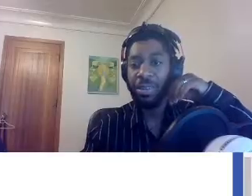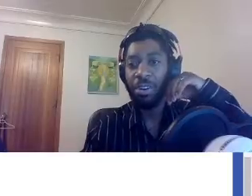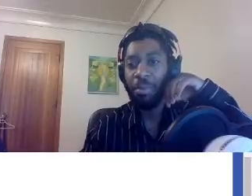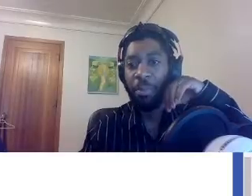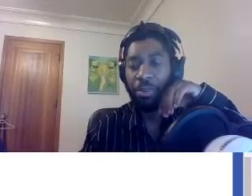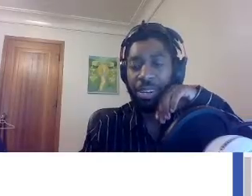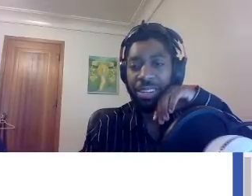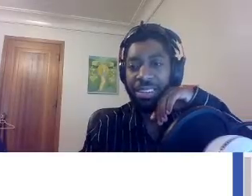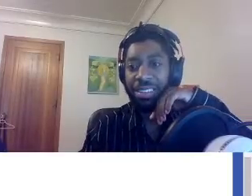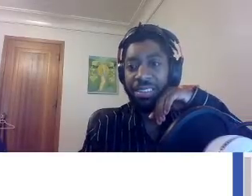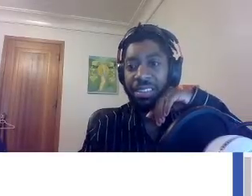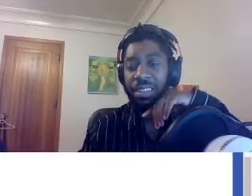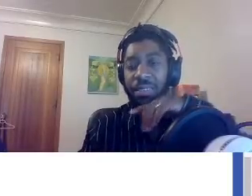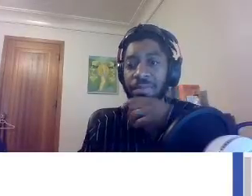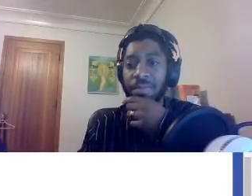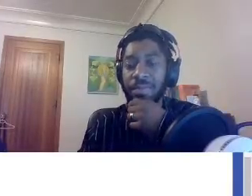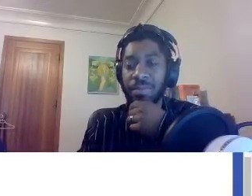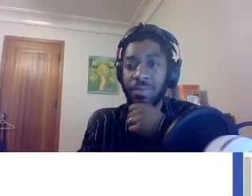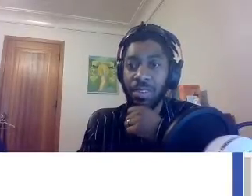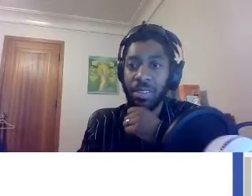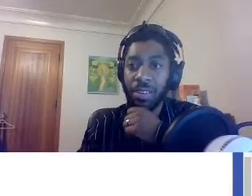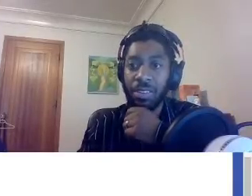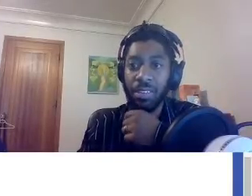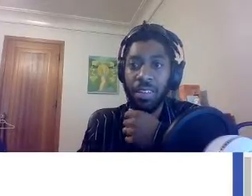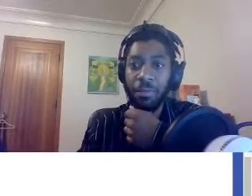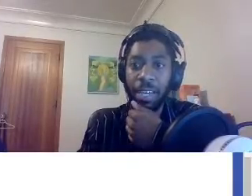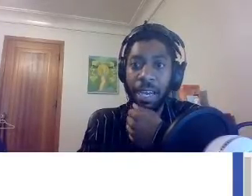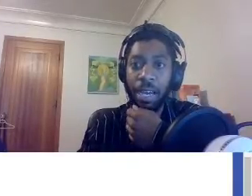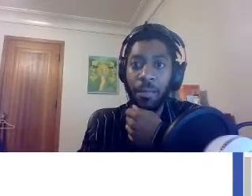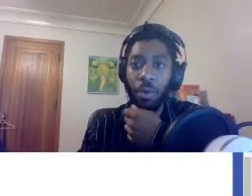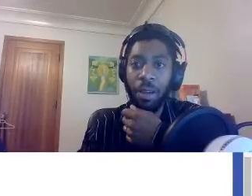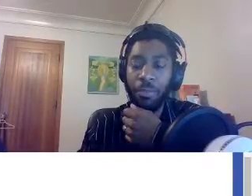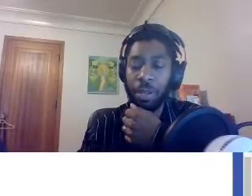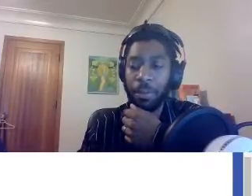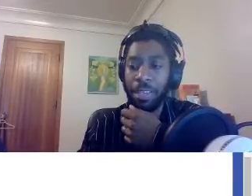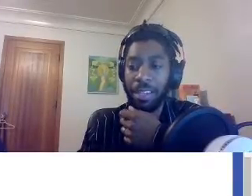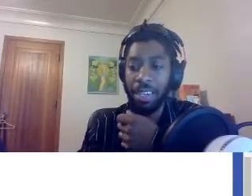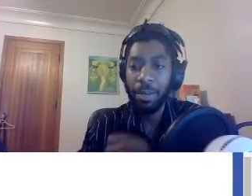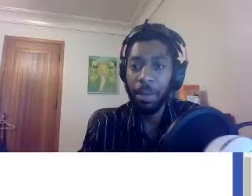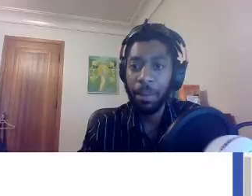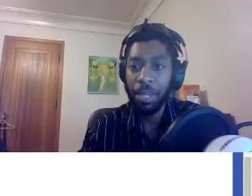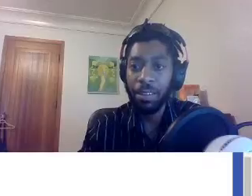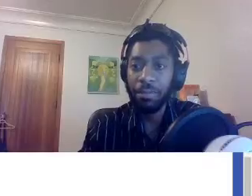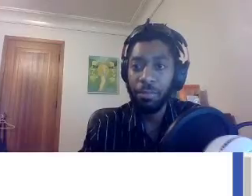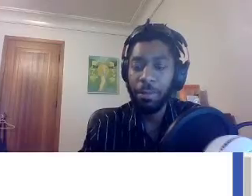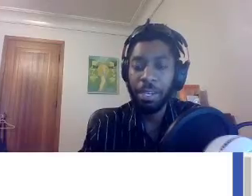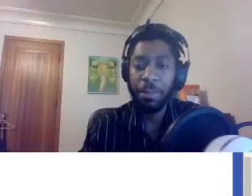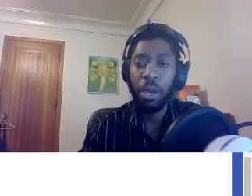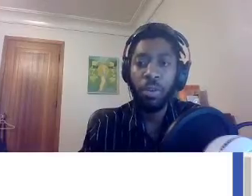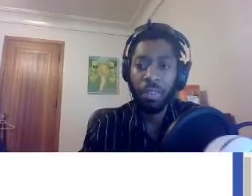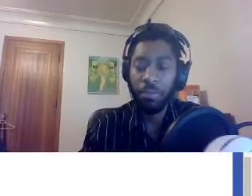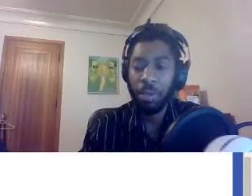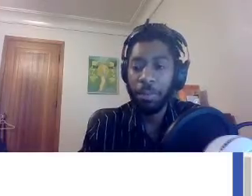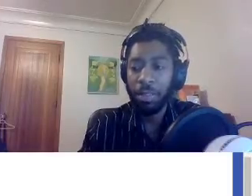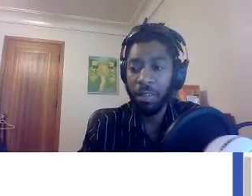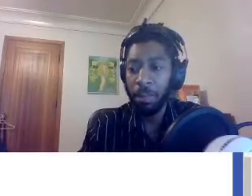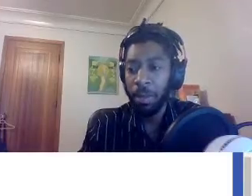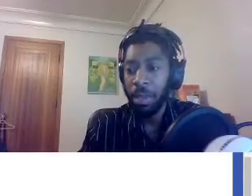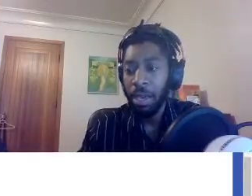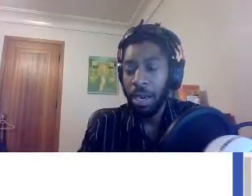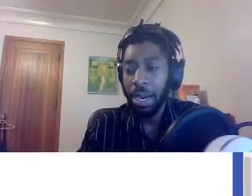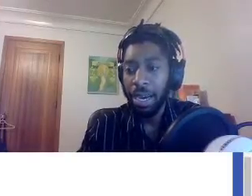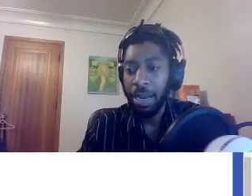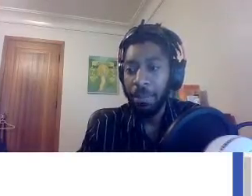here. Welcome aboard. So just FYI, we'll have the replay coming up. I'm going to leave the replay up. I always leave the replays